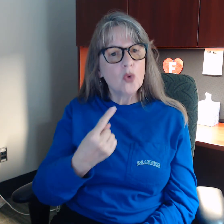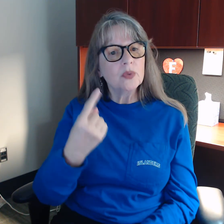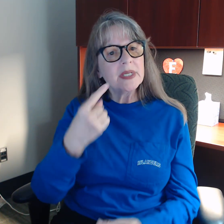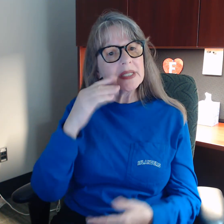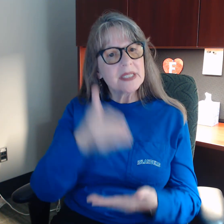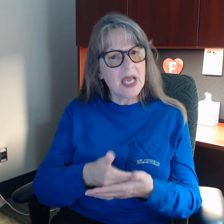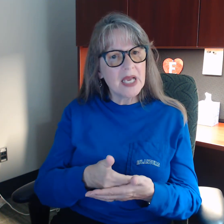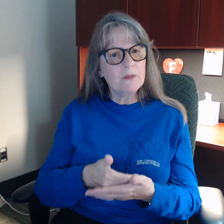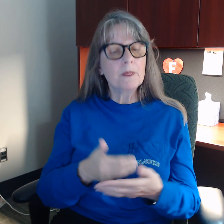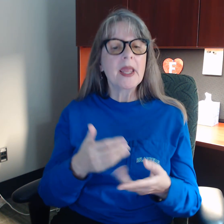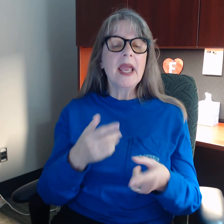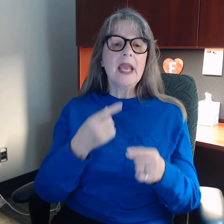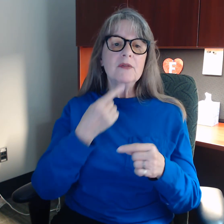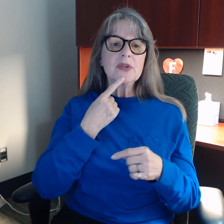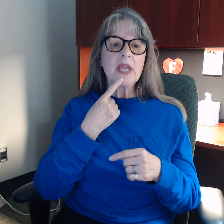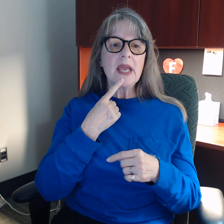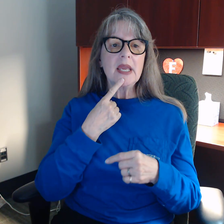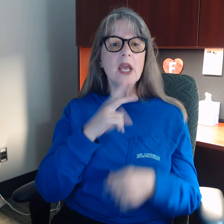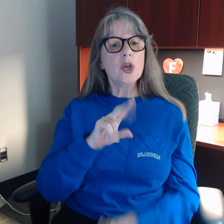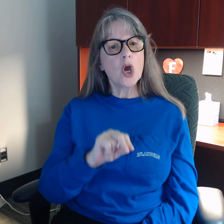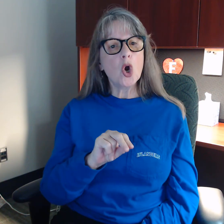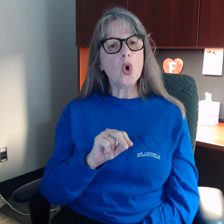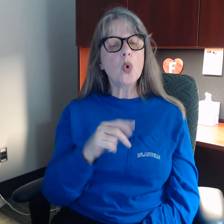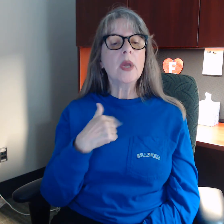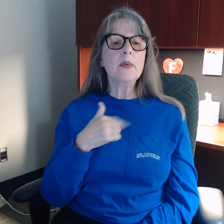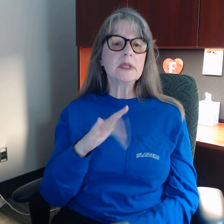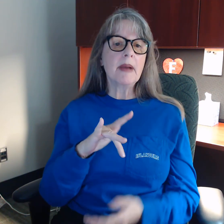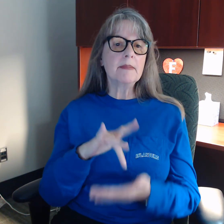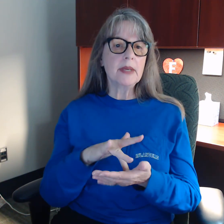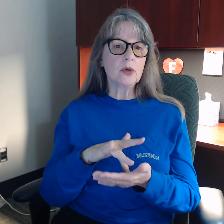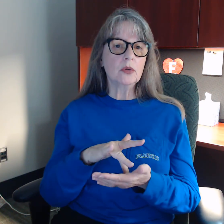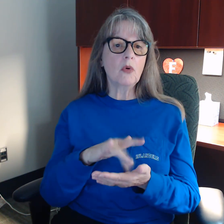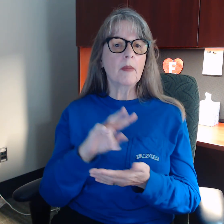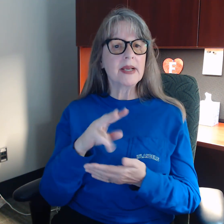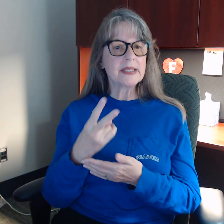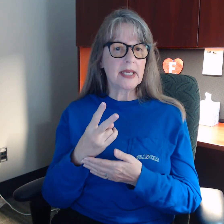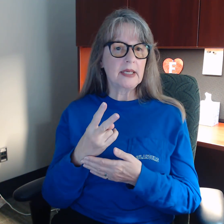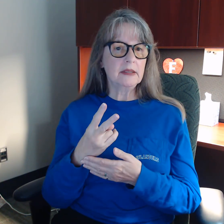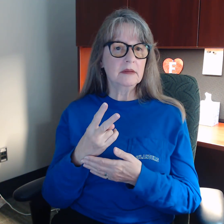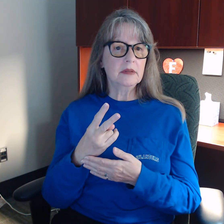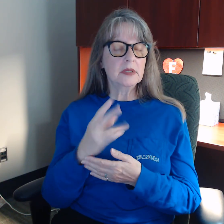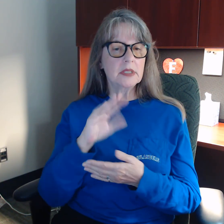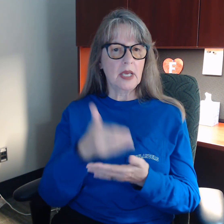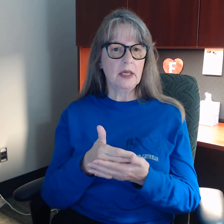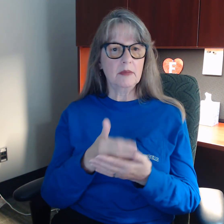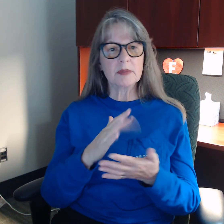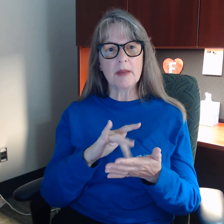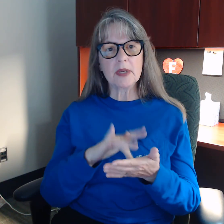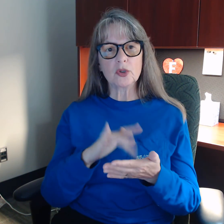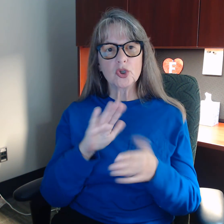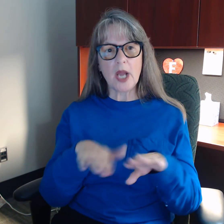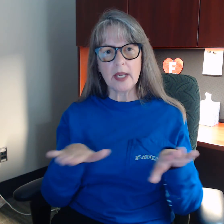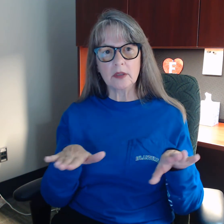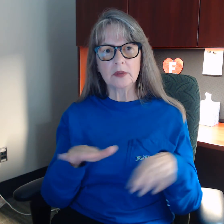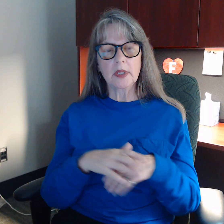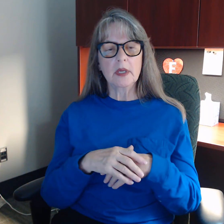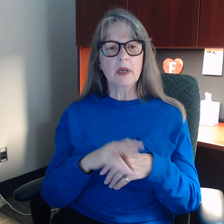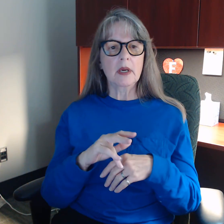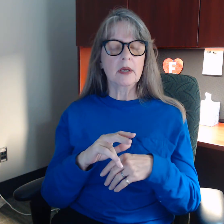only son. And if you say, no, it was my middle or my second son, it was my middle child,